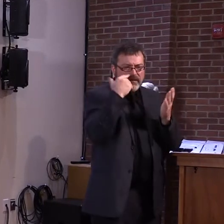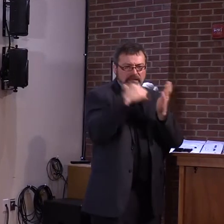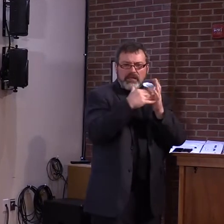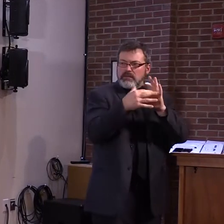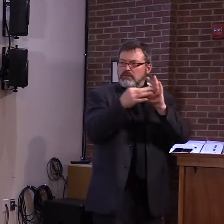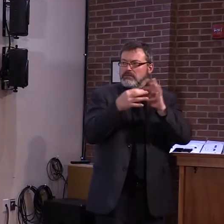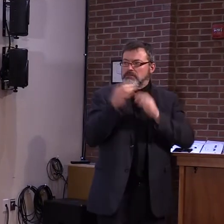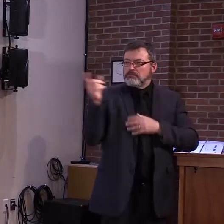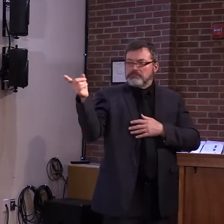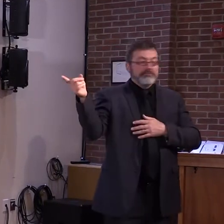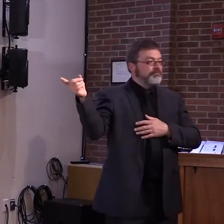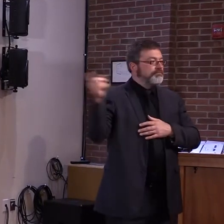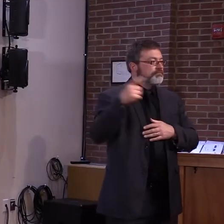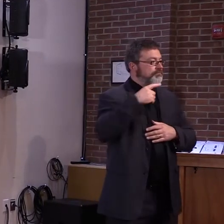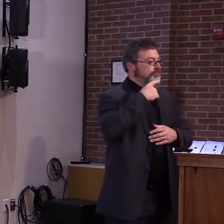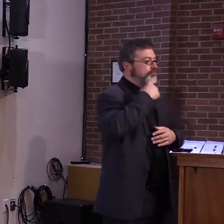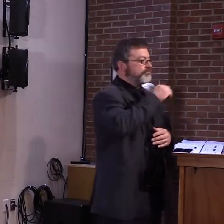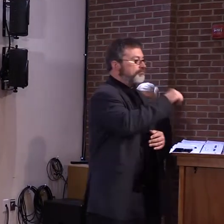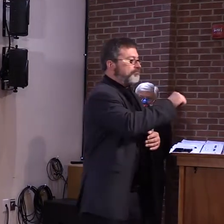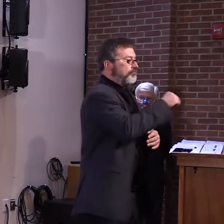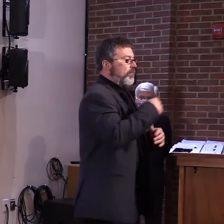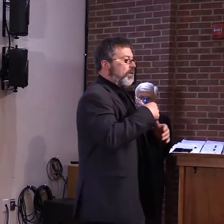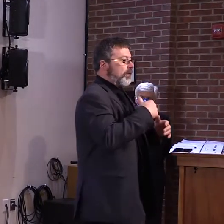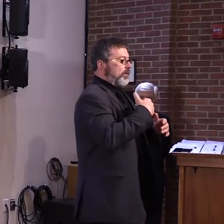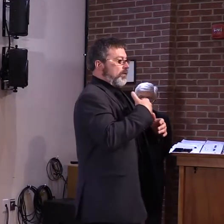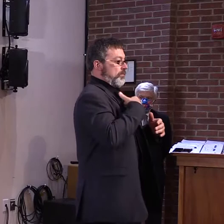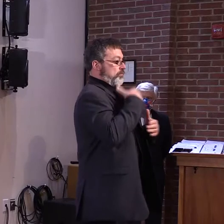All of the cases to date are Vermont residents.